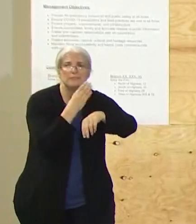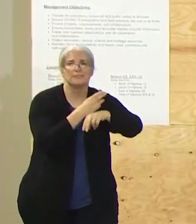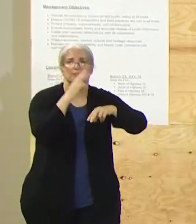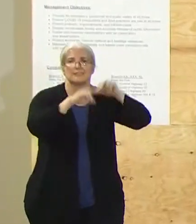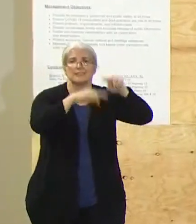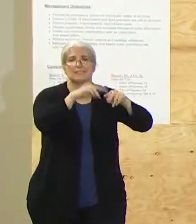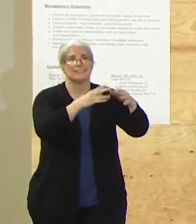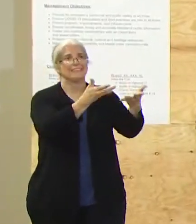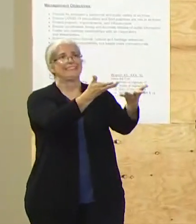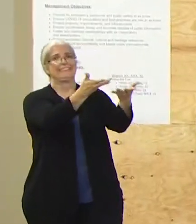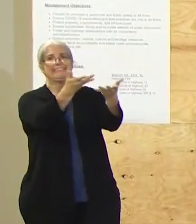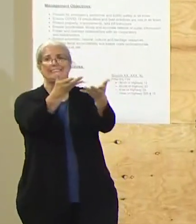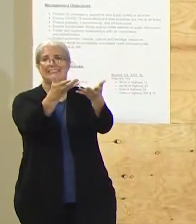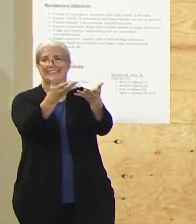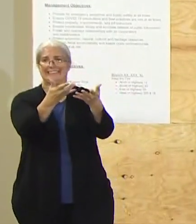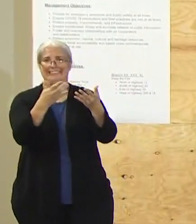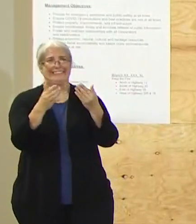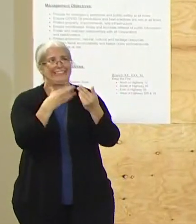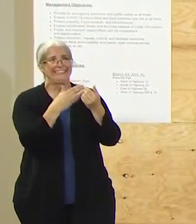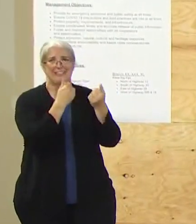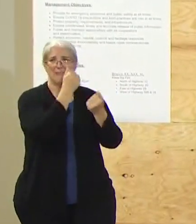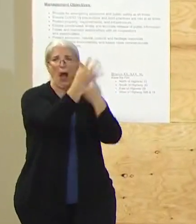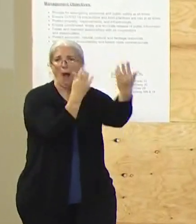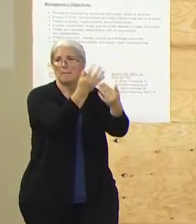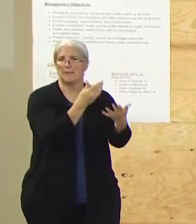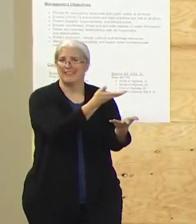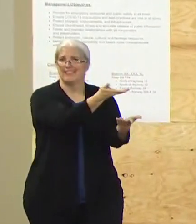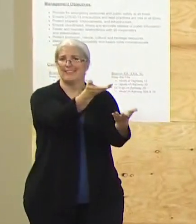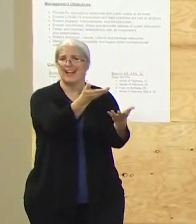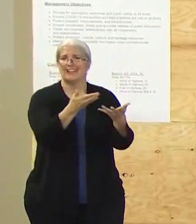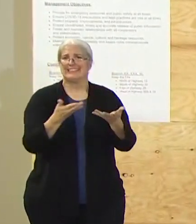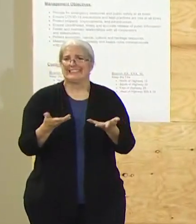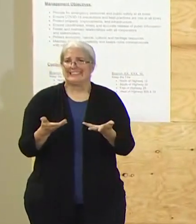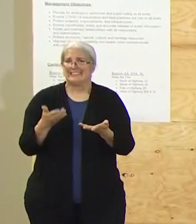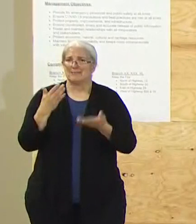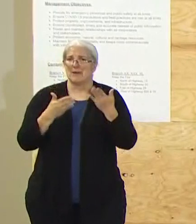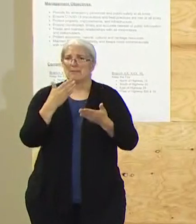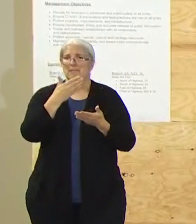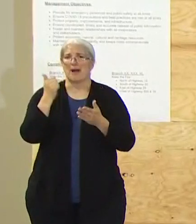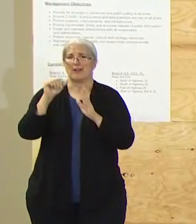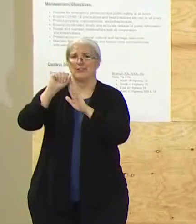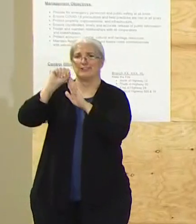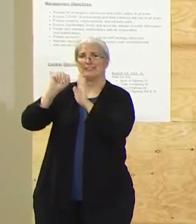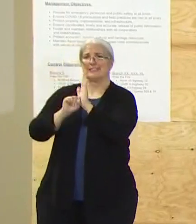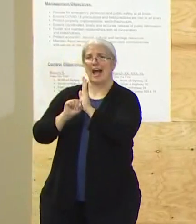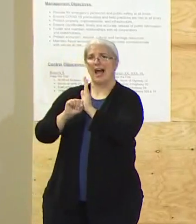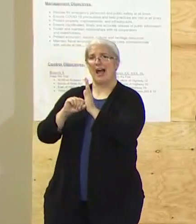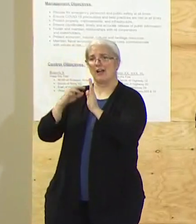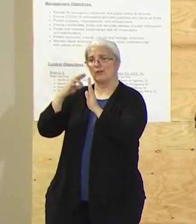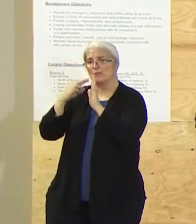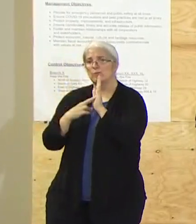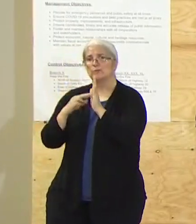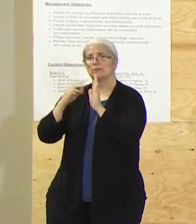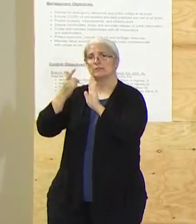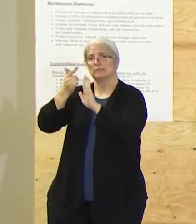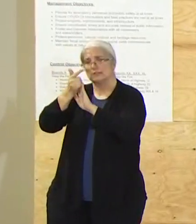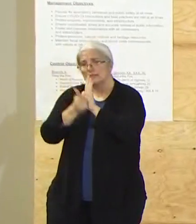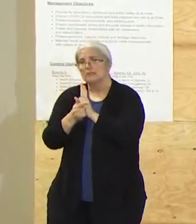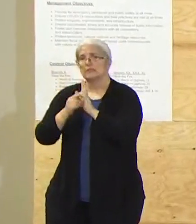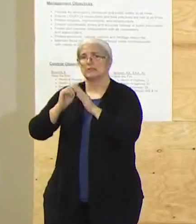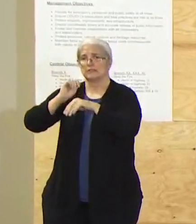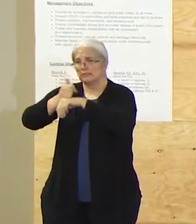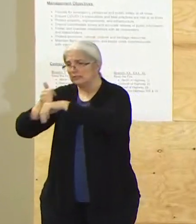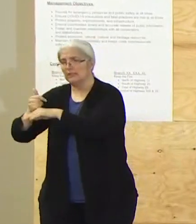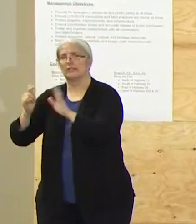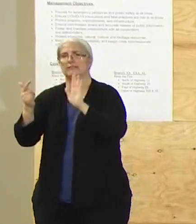Consider statewide zoning regulations, either that prohibit development in severe fire risk areas? Well, localism is determinative,